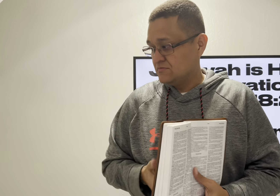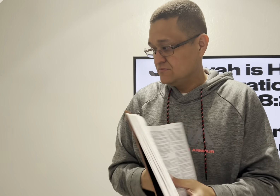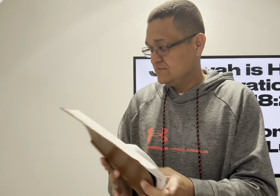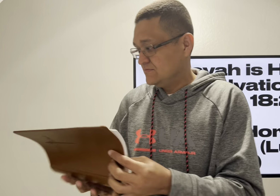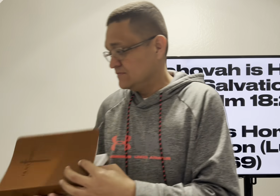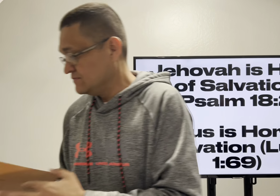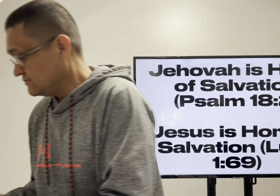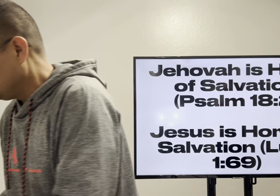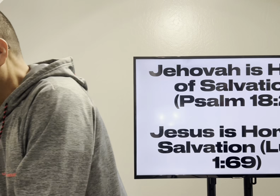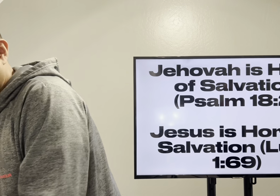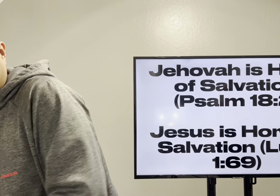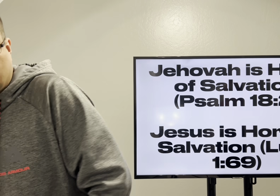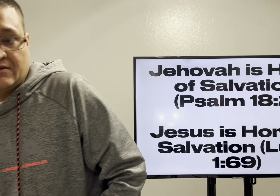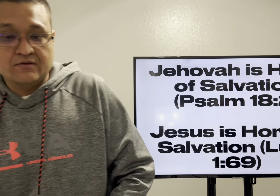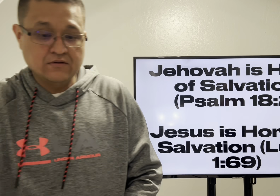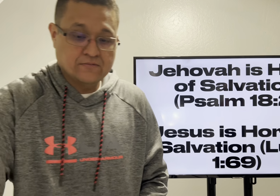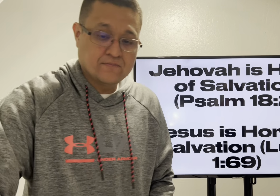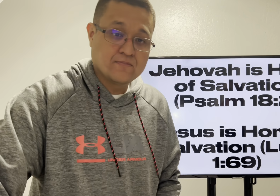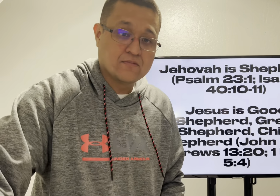Whenever we open it and what we read, we got to believe it.